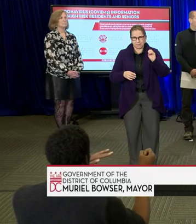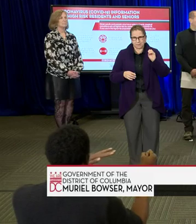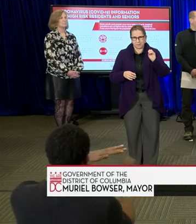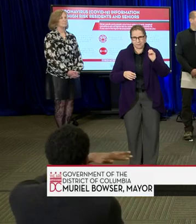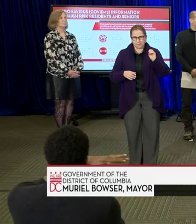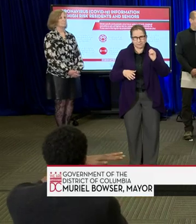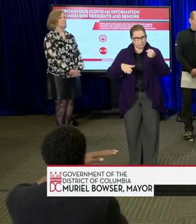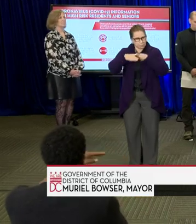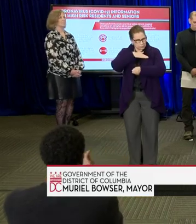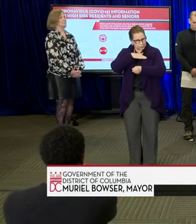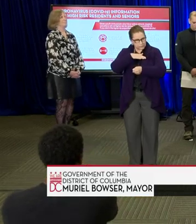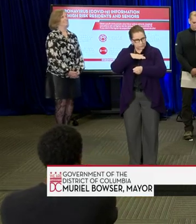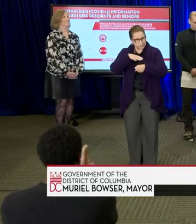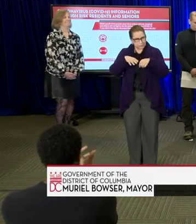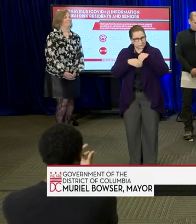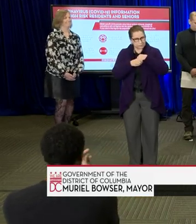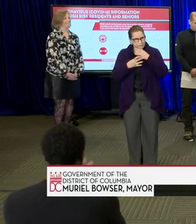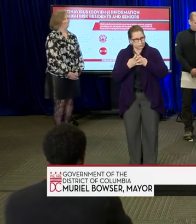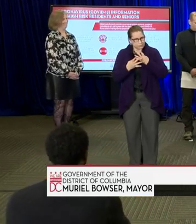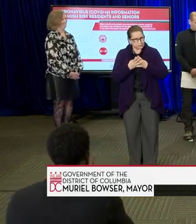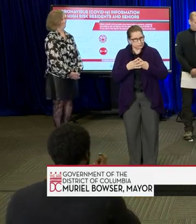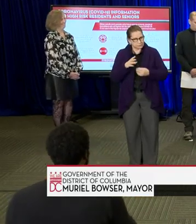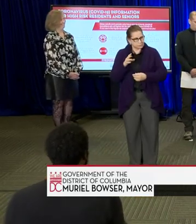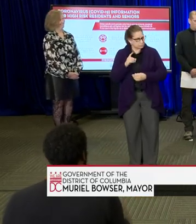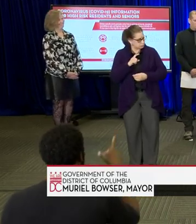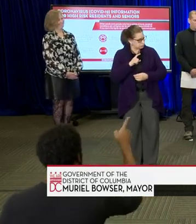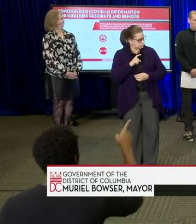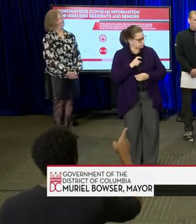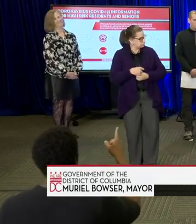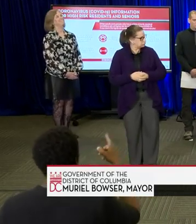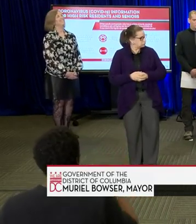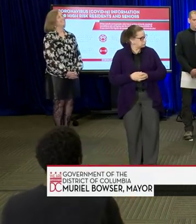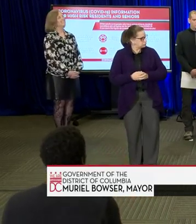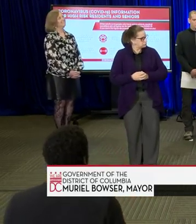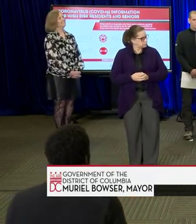What's the situation over there? Let me ask Kevin to provide an update.